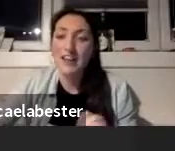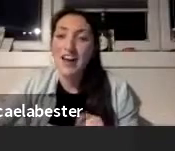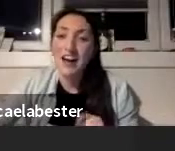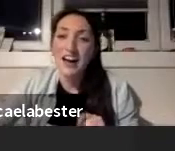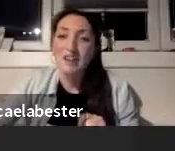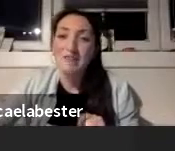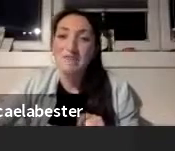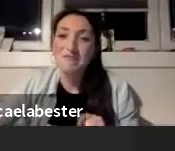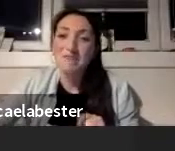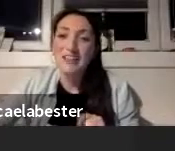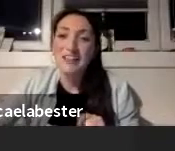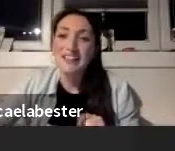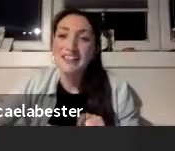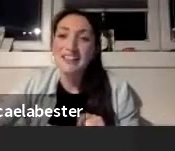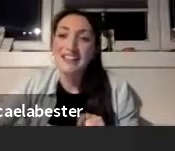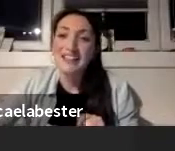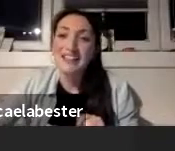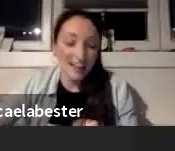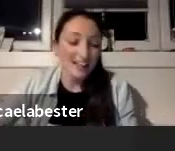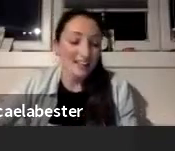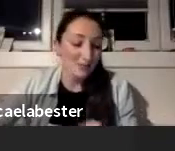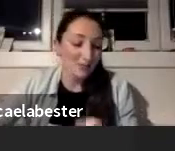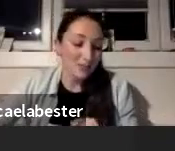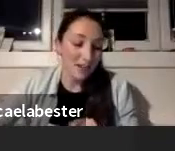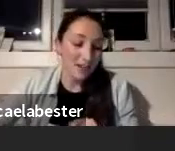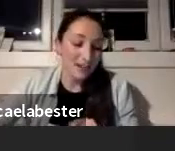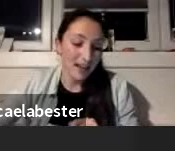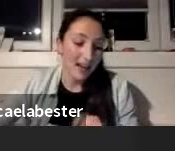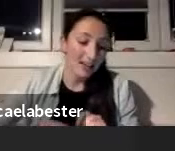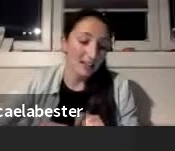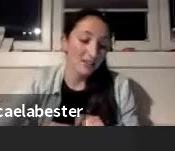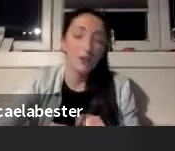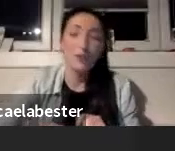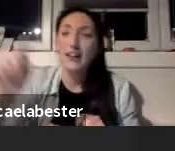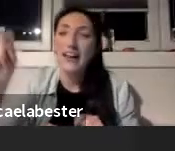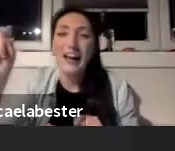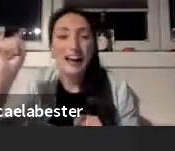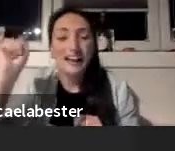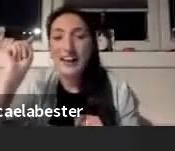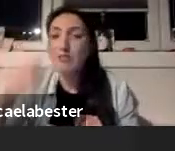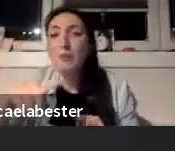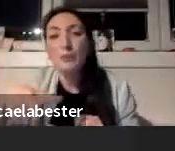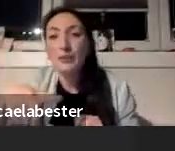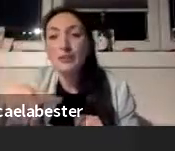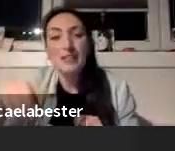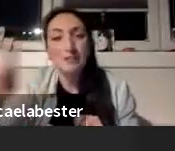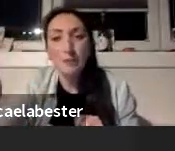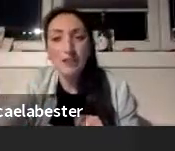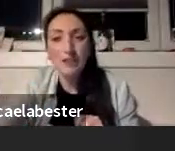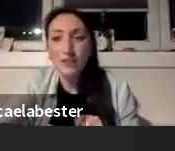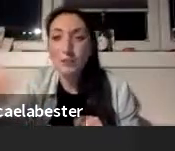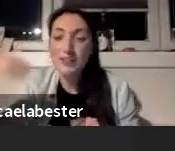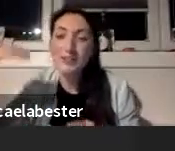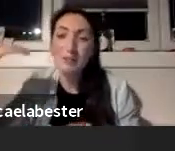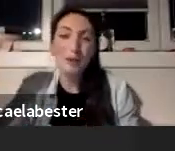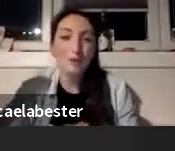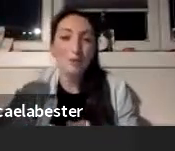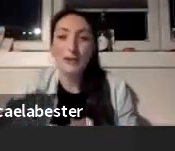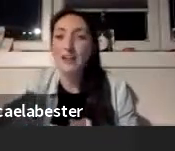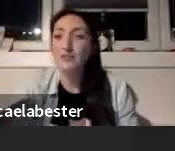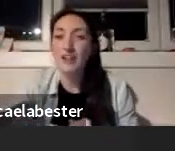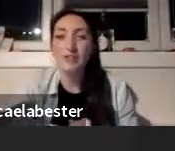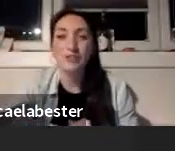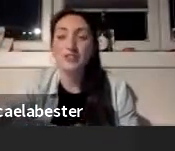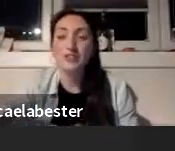deaf. But it's, it's really fun. And so I can't remember what the deaf bar is called, but it's above